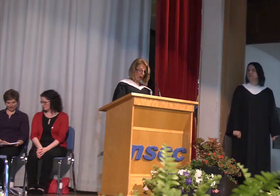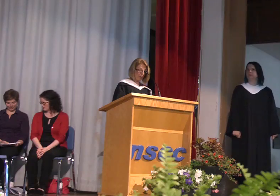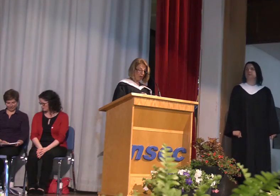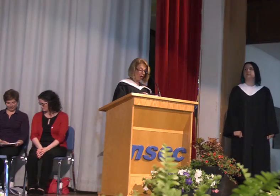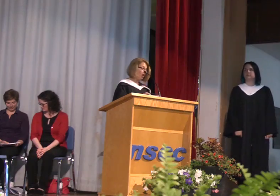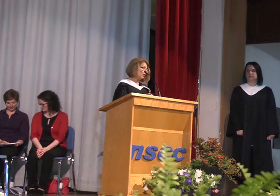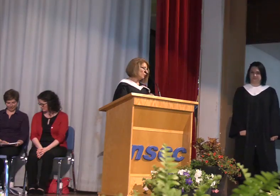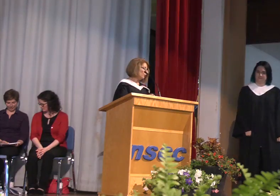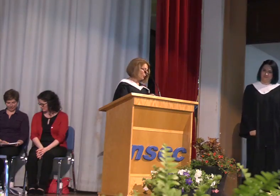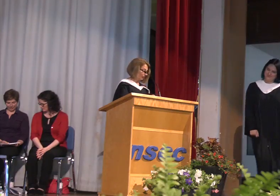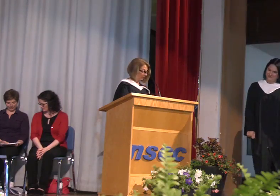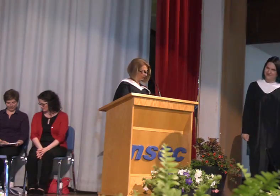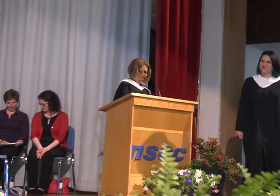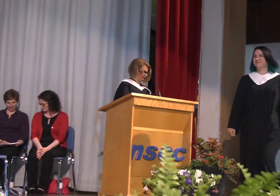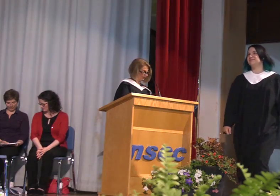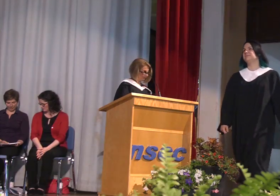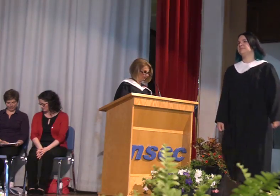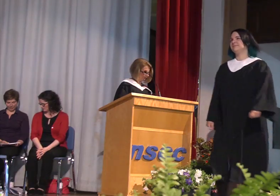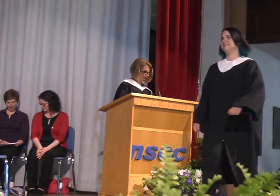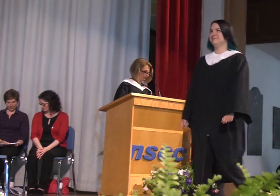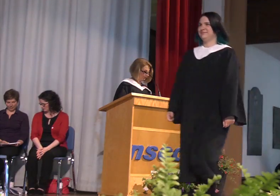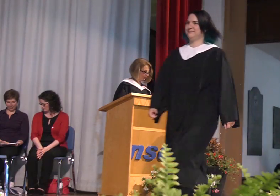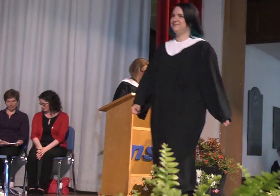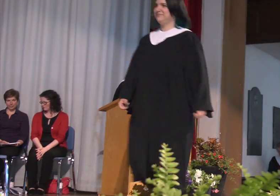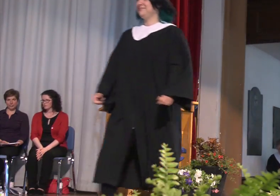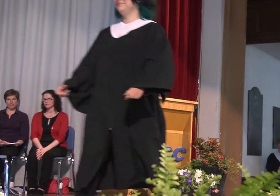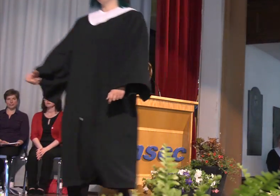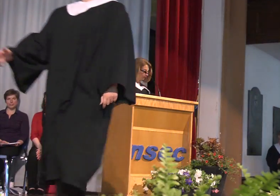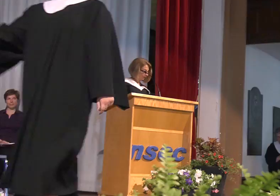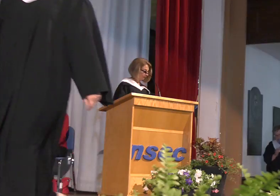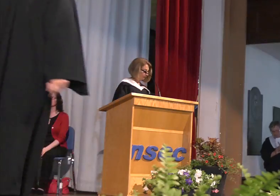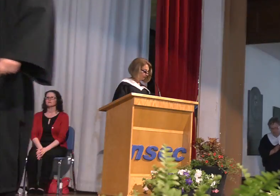Catherine Palmer, honors.